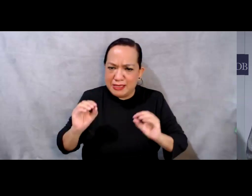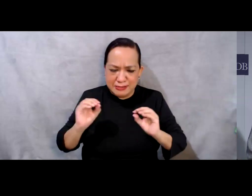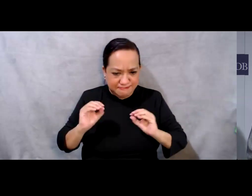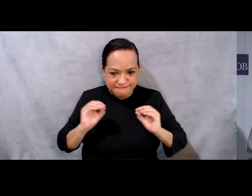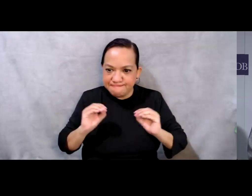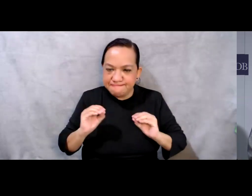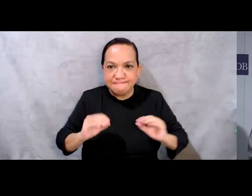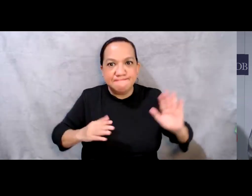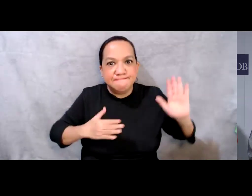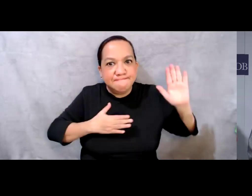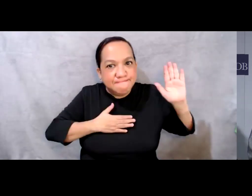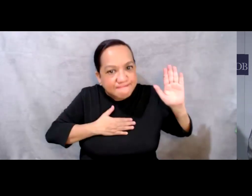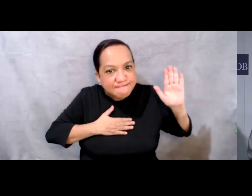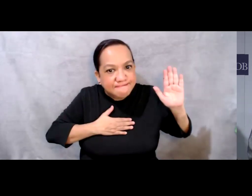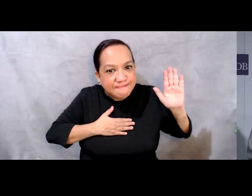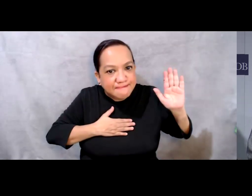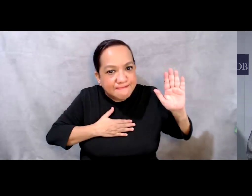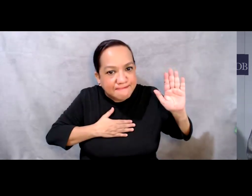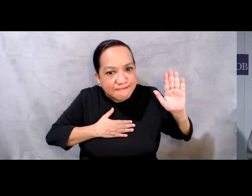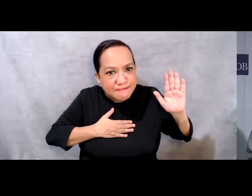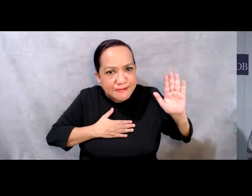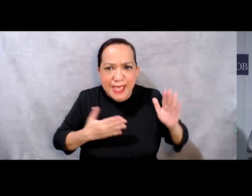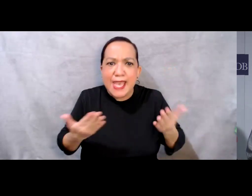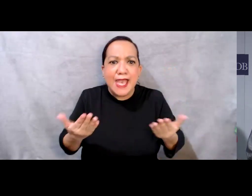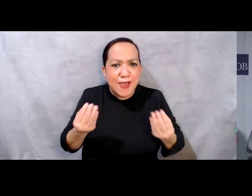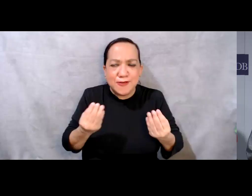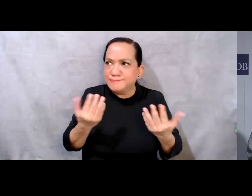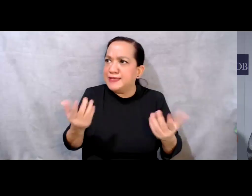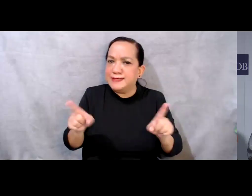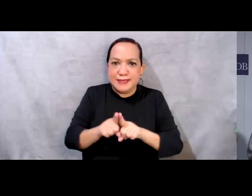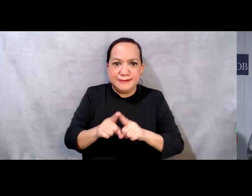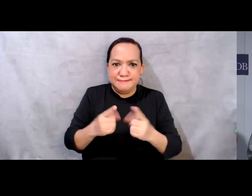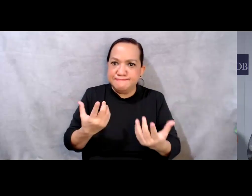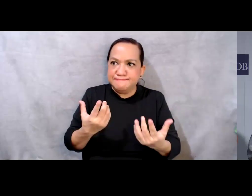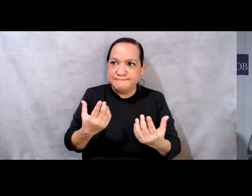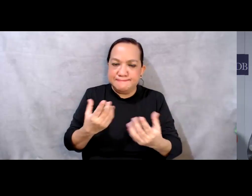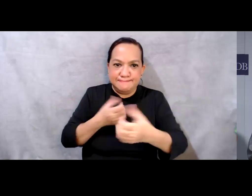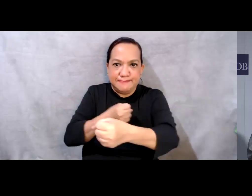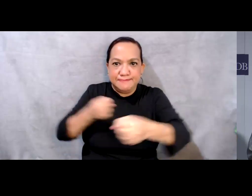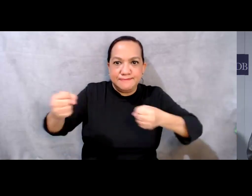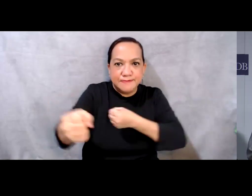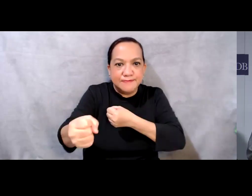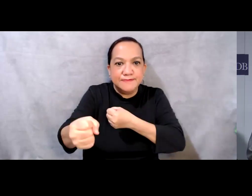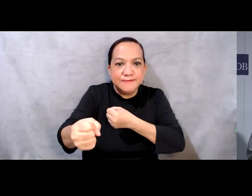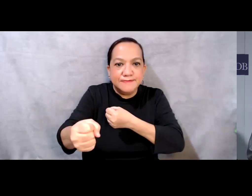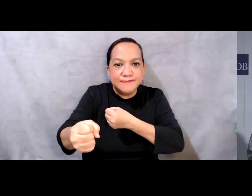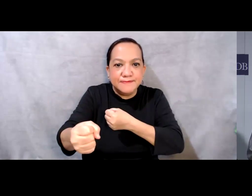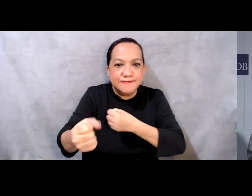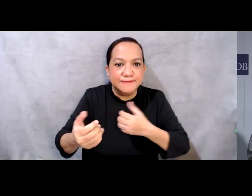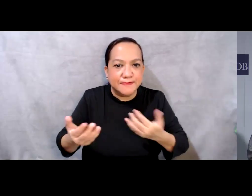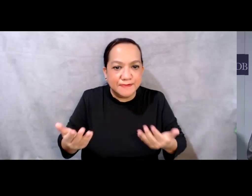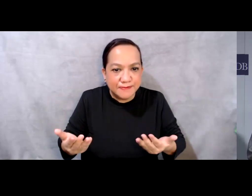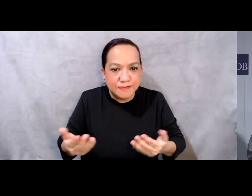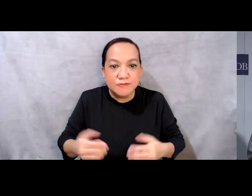parties, including ADB, walked away from that experience poorer for it. And, in 2023, the cost-benefit analysis report found